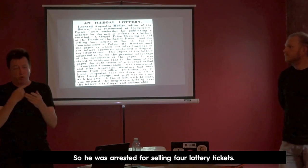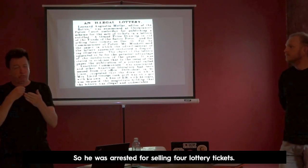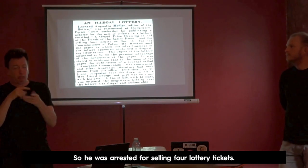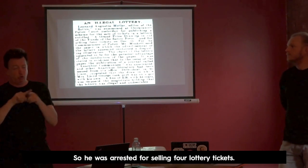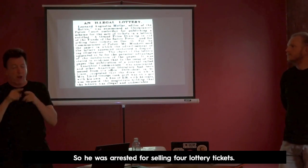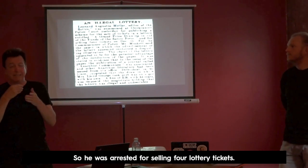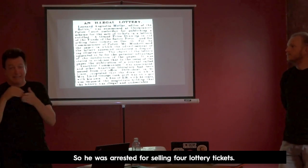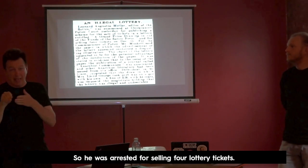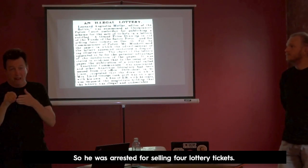arrested